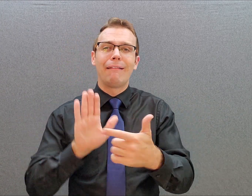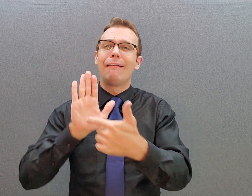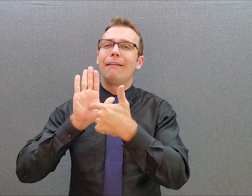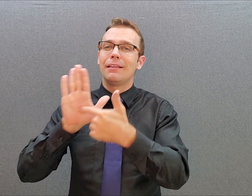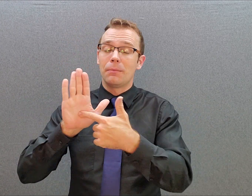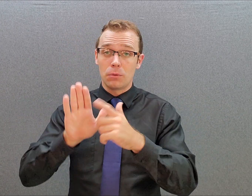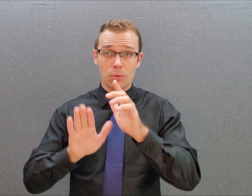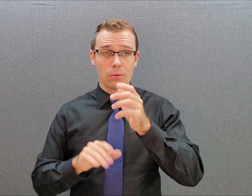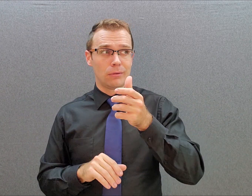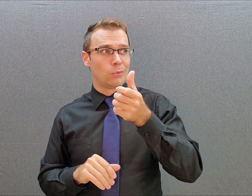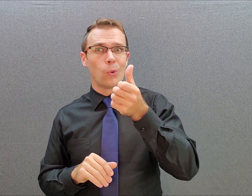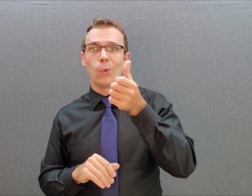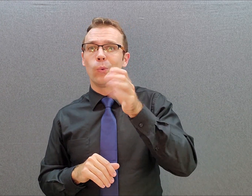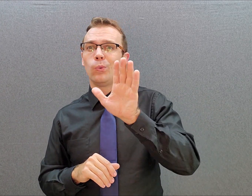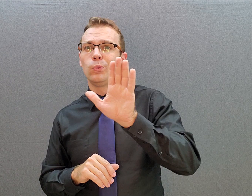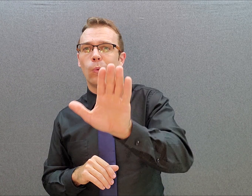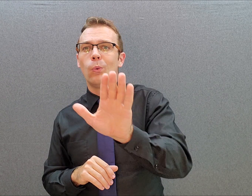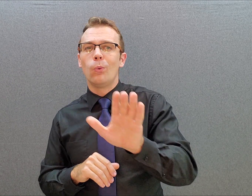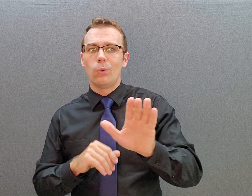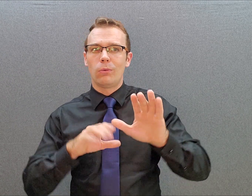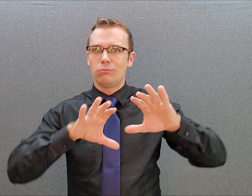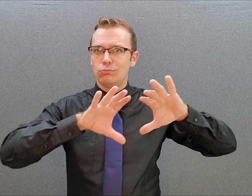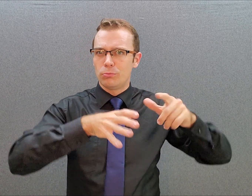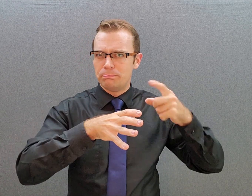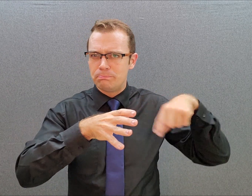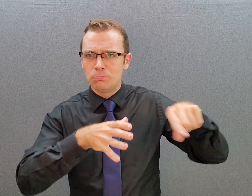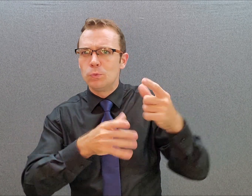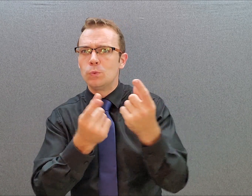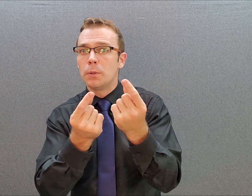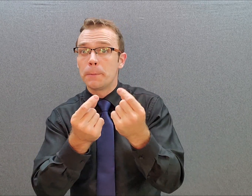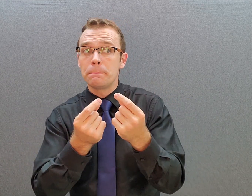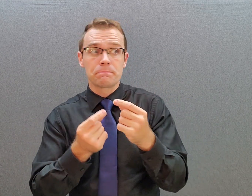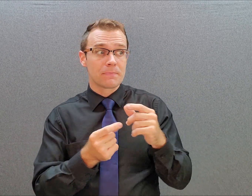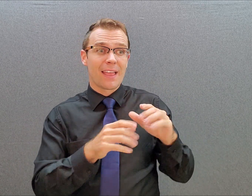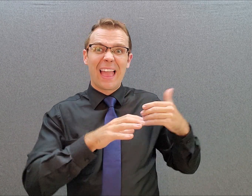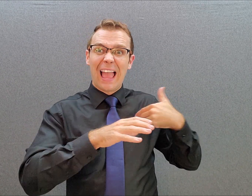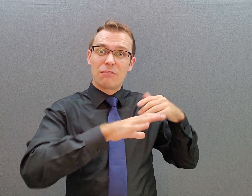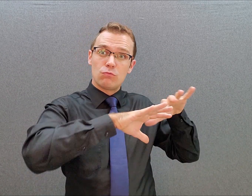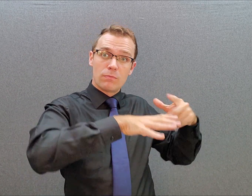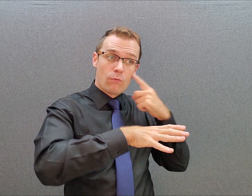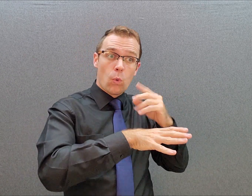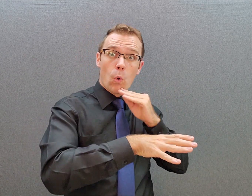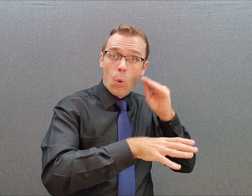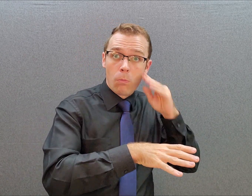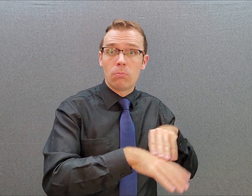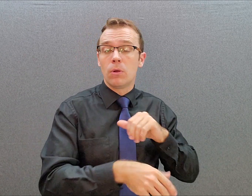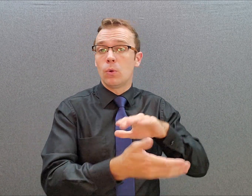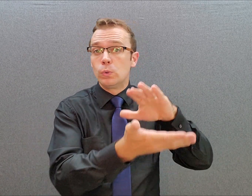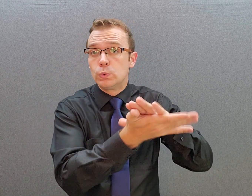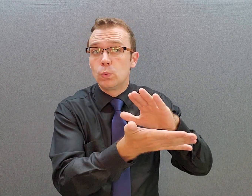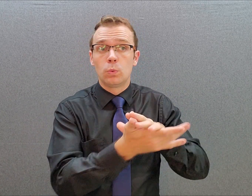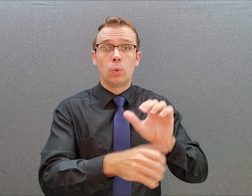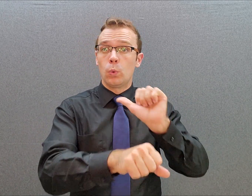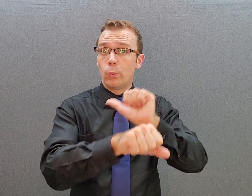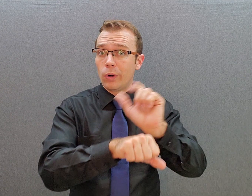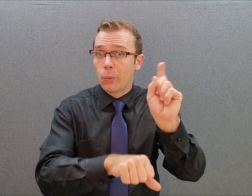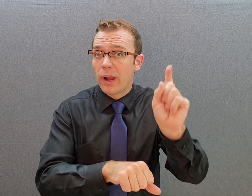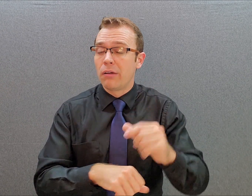own personalized support network. Organize a network for your home, school, workplace, volunteer site,